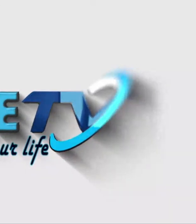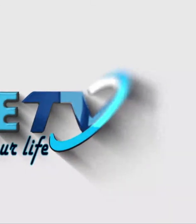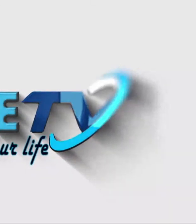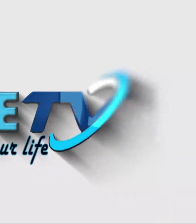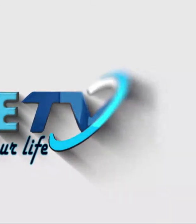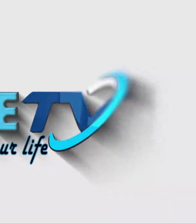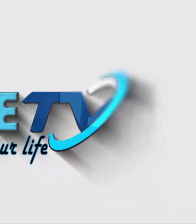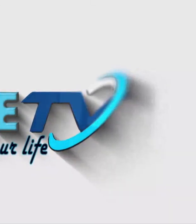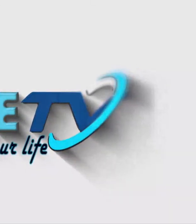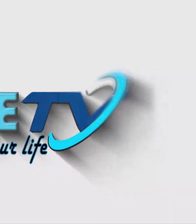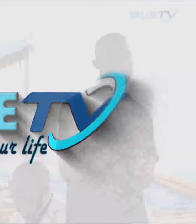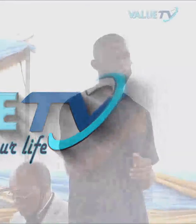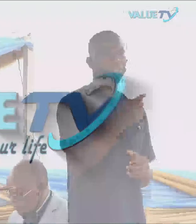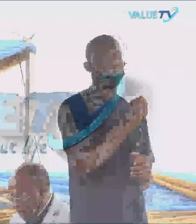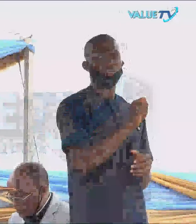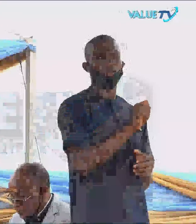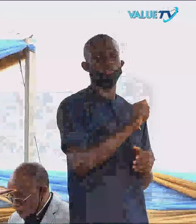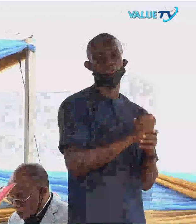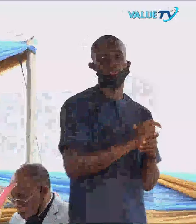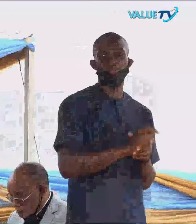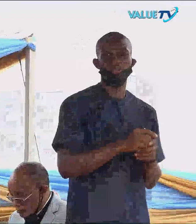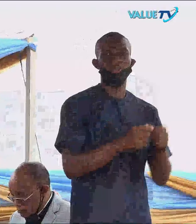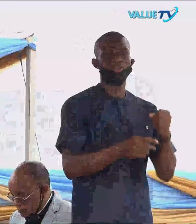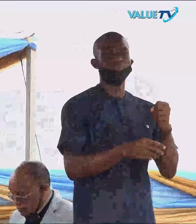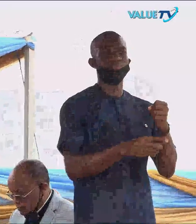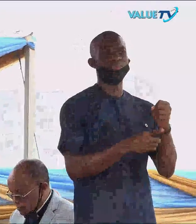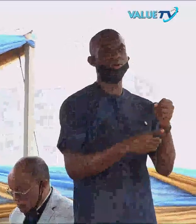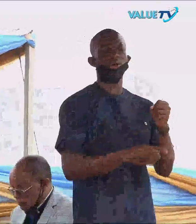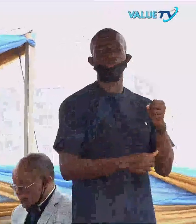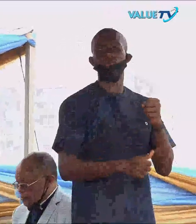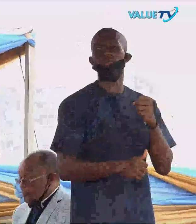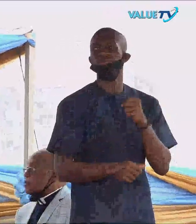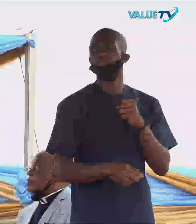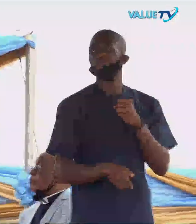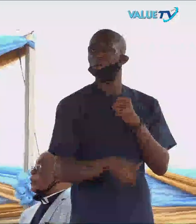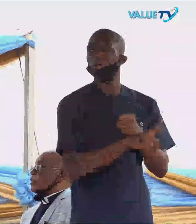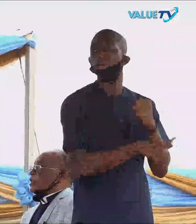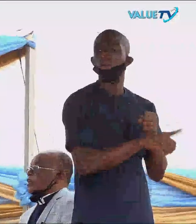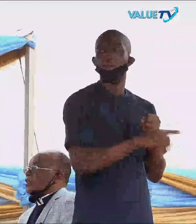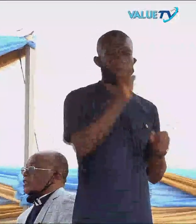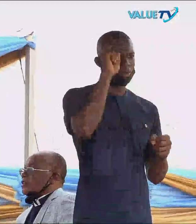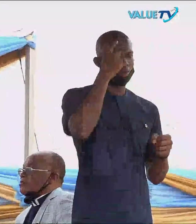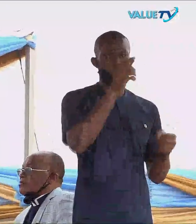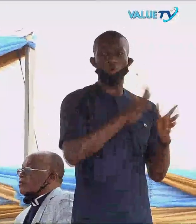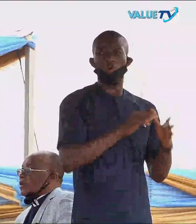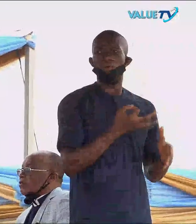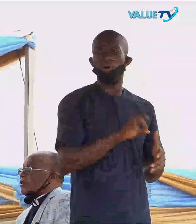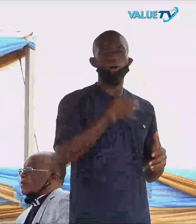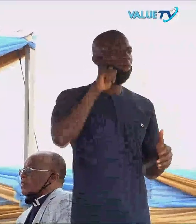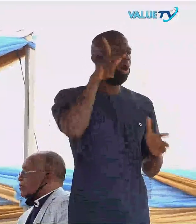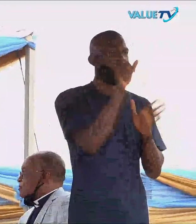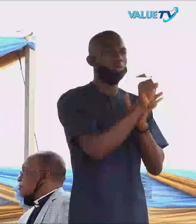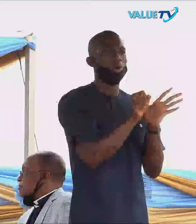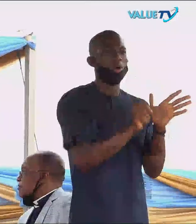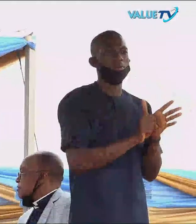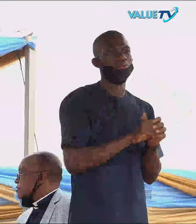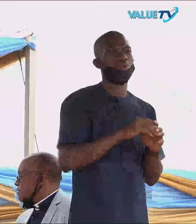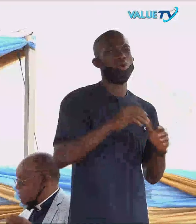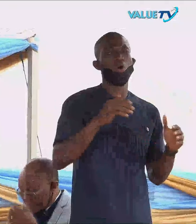Your Excellency, the Deputy Governor of Akwa Ibom State, may I crave your indulgence to dwell